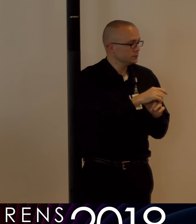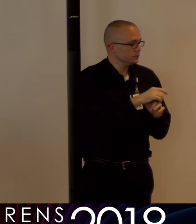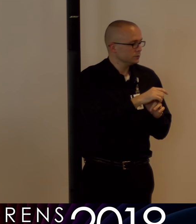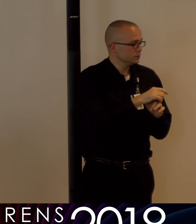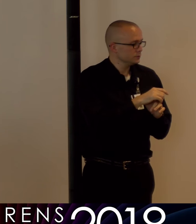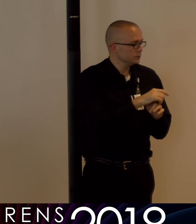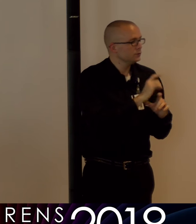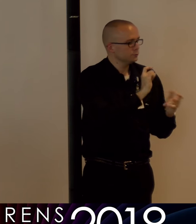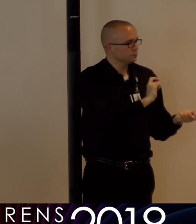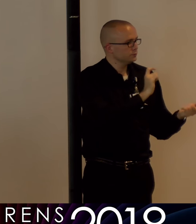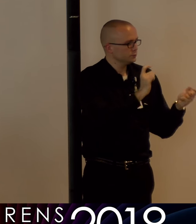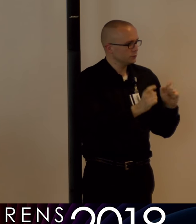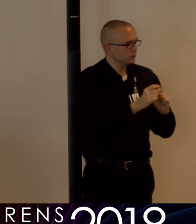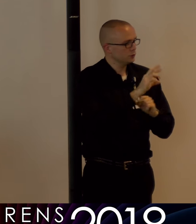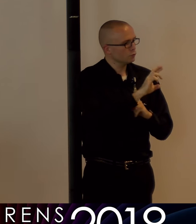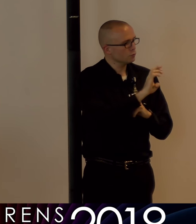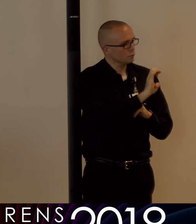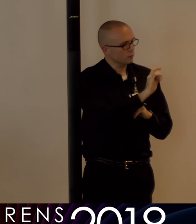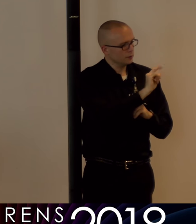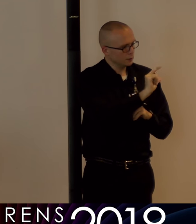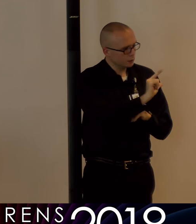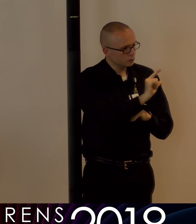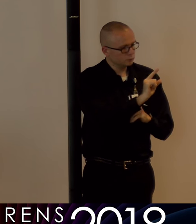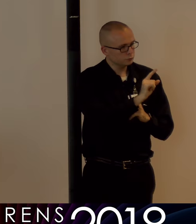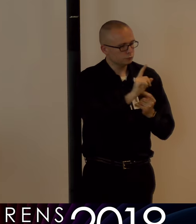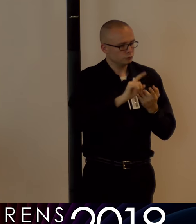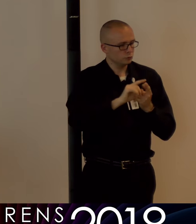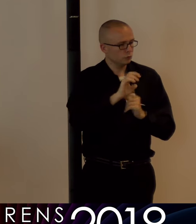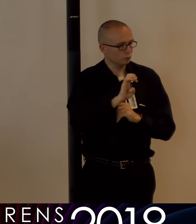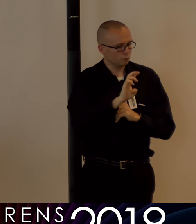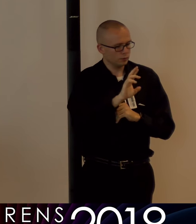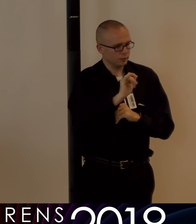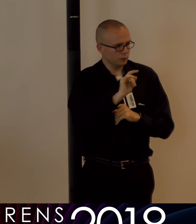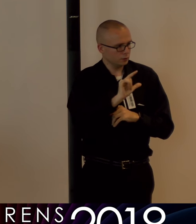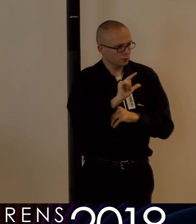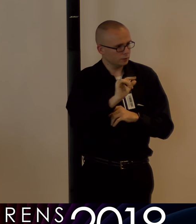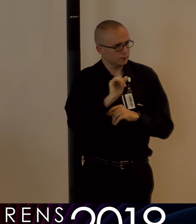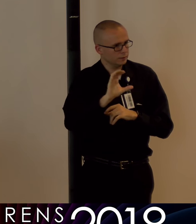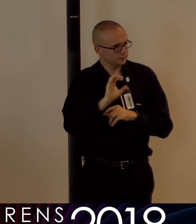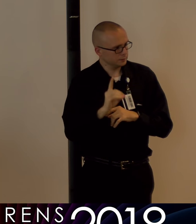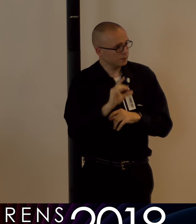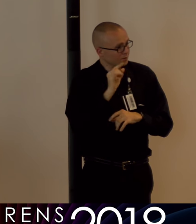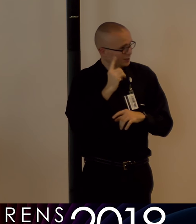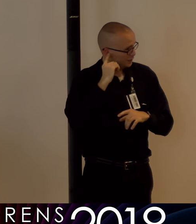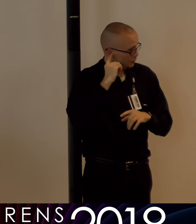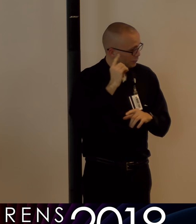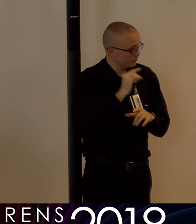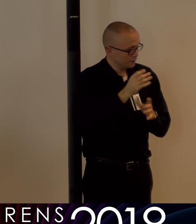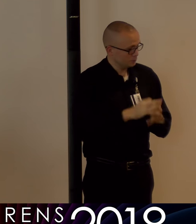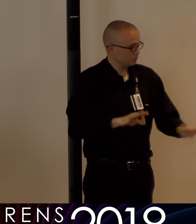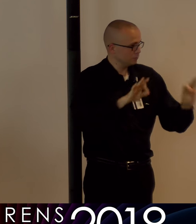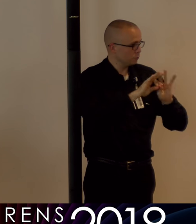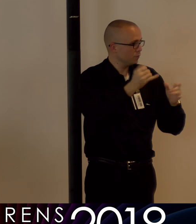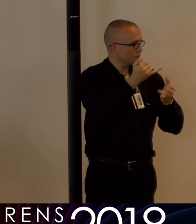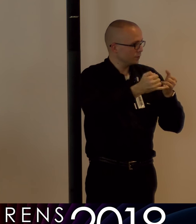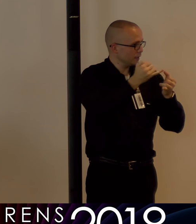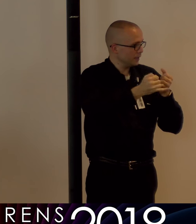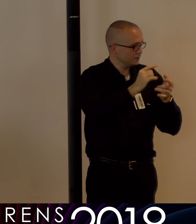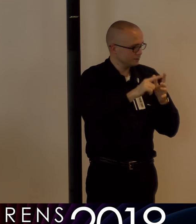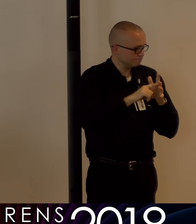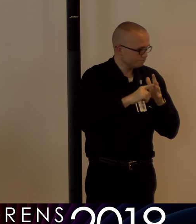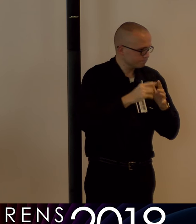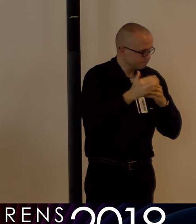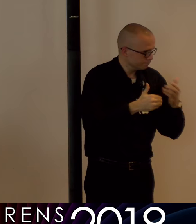converts retinaldehyde to retinoic acid. So in the ear, this enzyme is important for that last step of retinoic